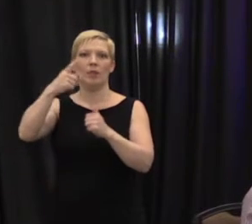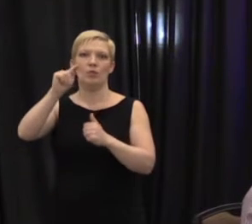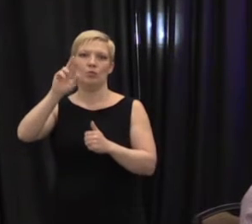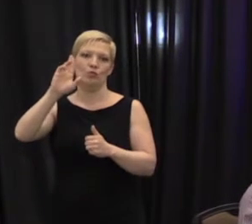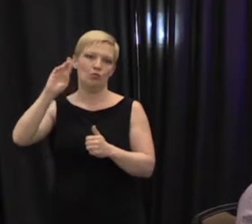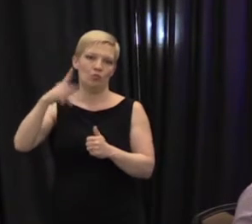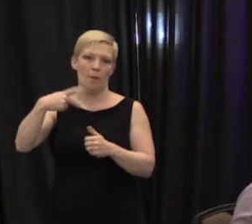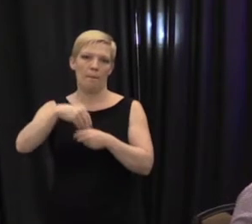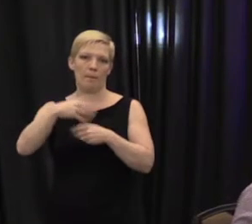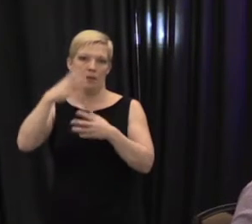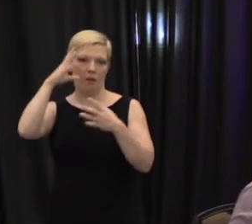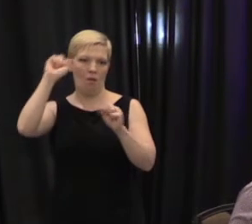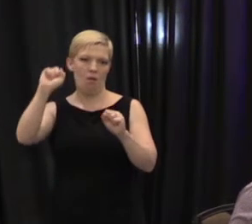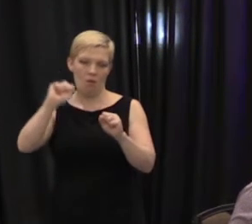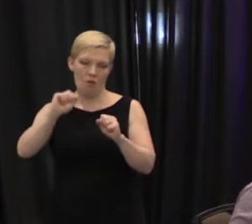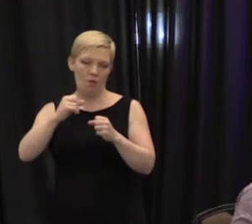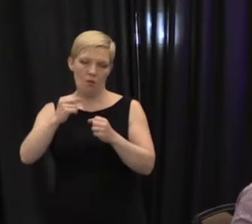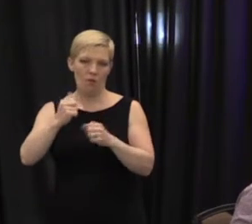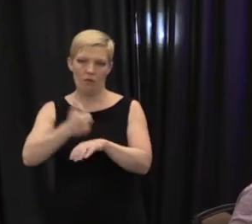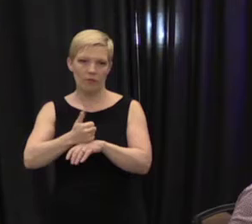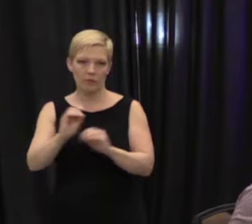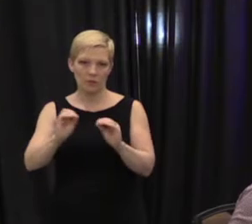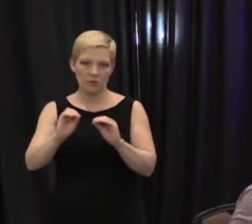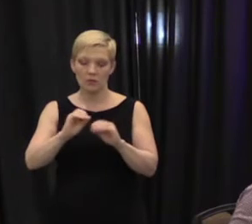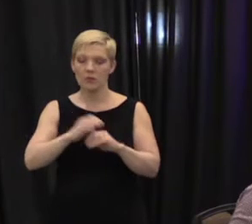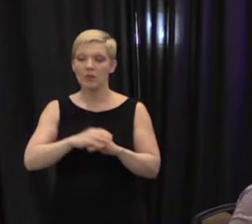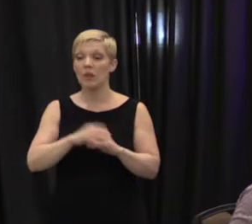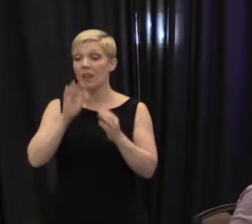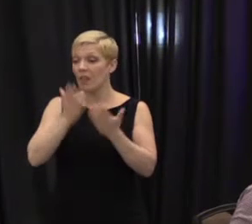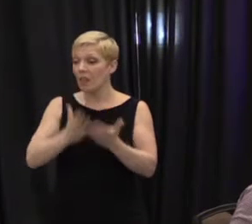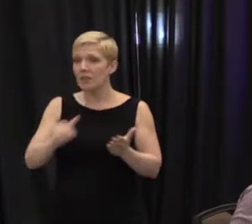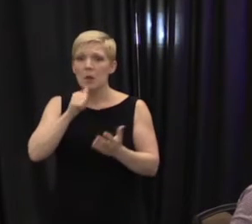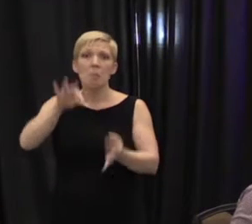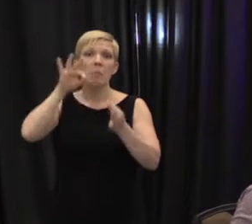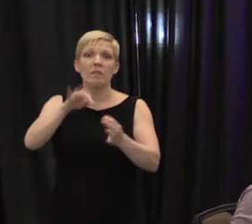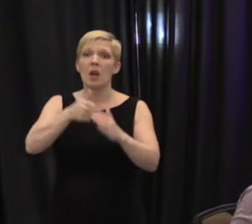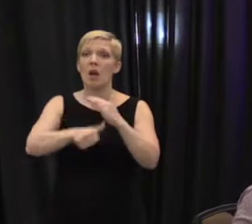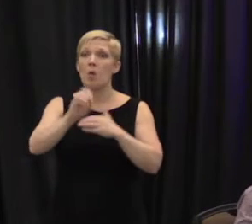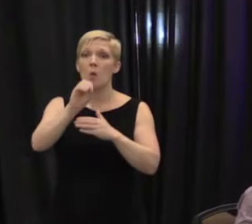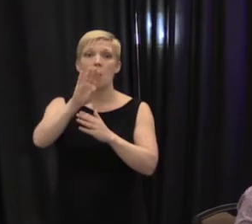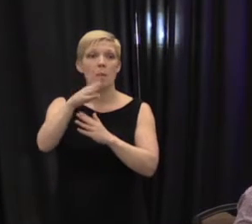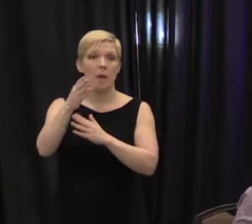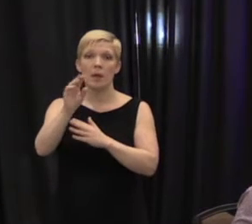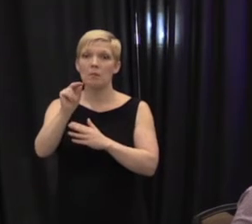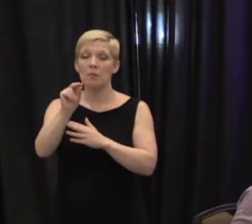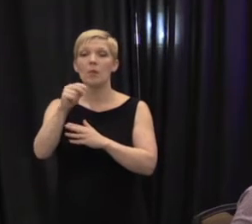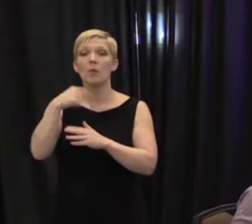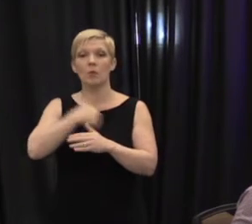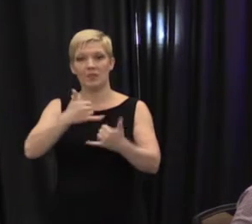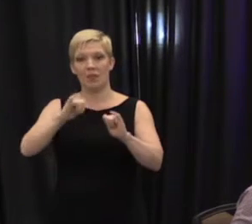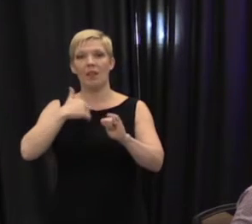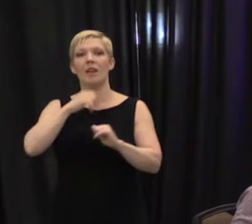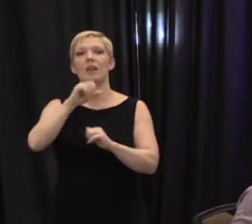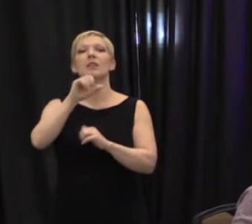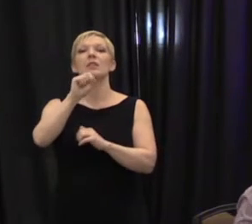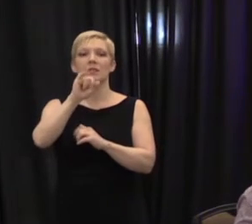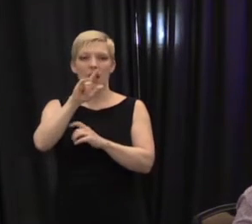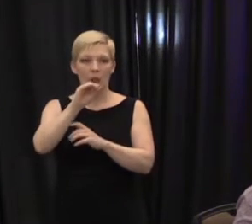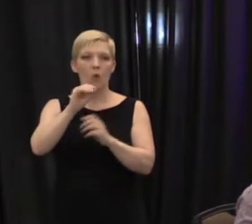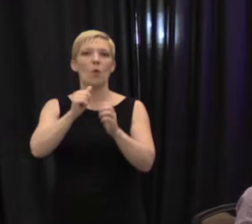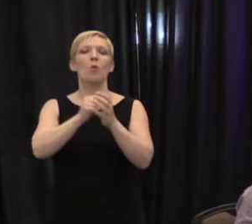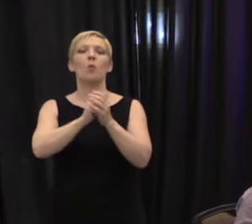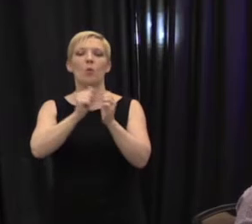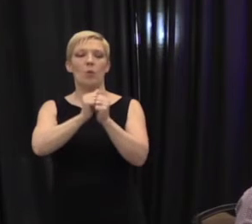right? Like spoiler alert, things were not perfect under the Obama administration. right? We still had siloed of sex worker communities in